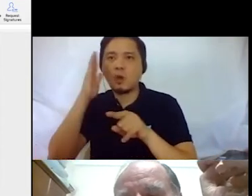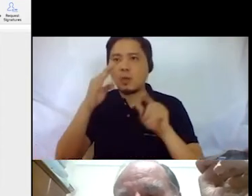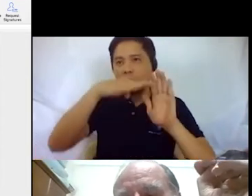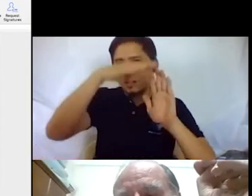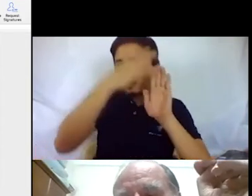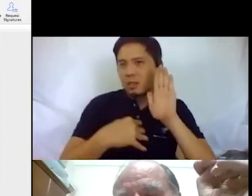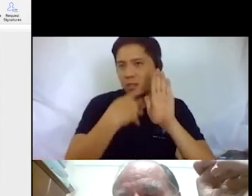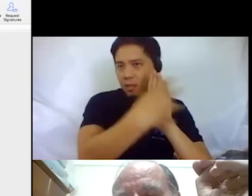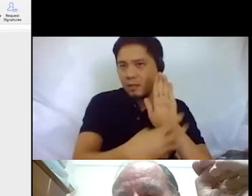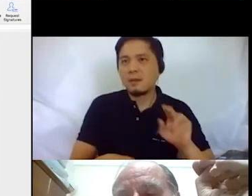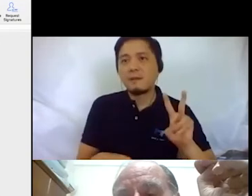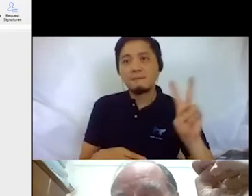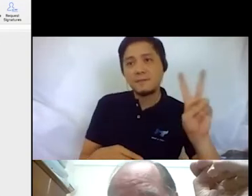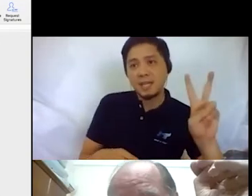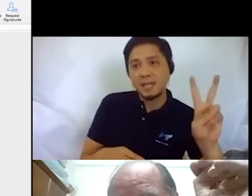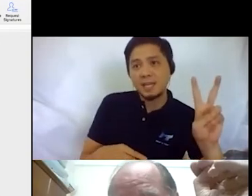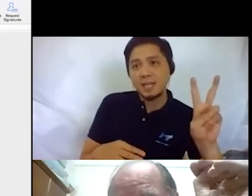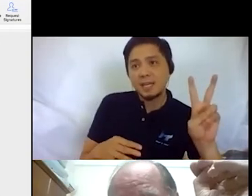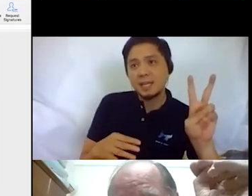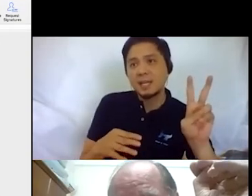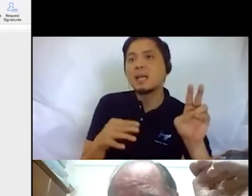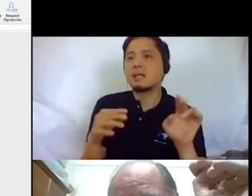and V is the same as verb.